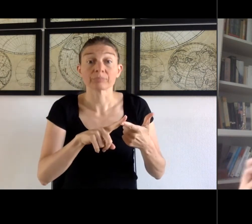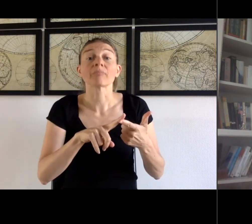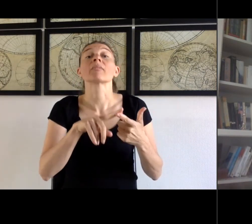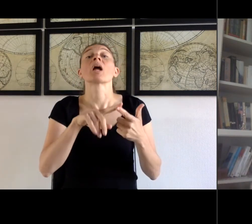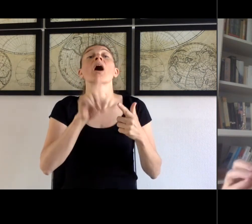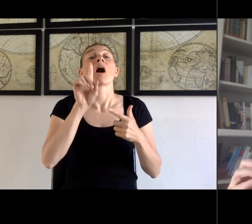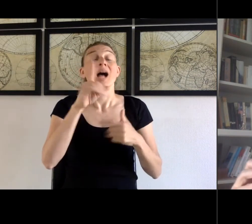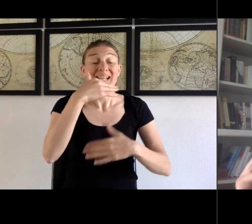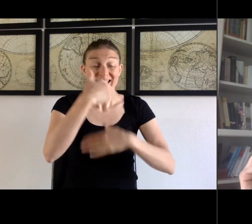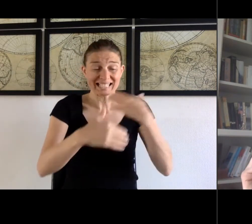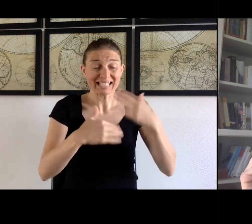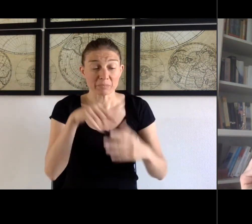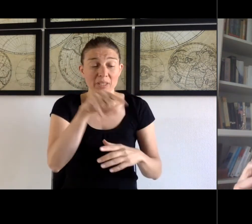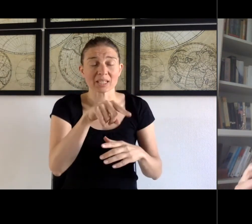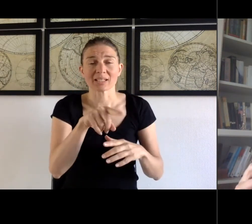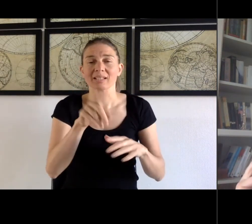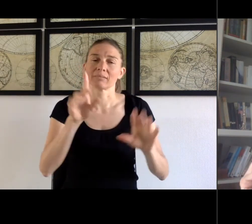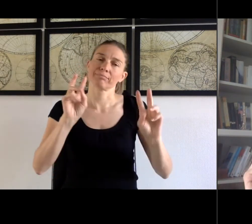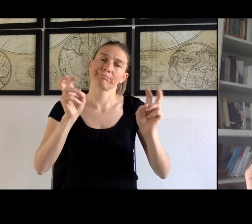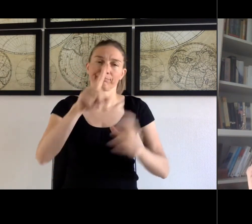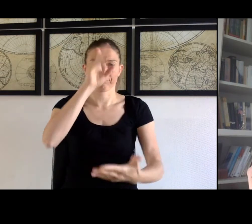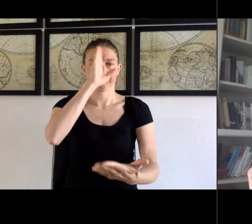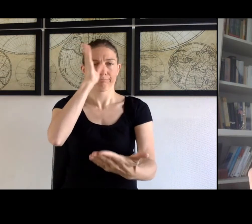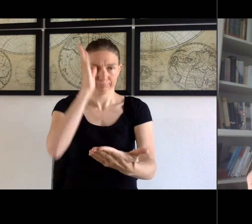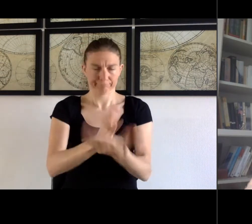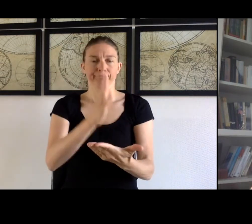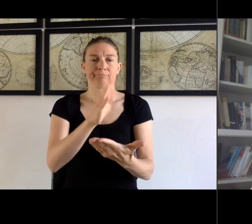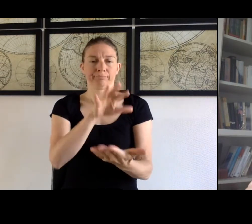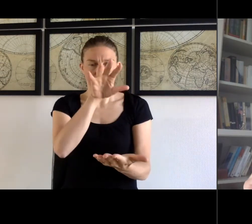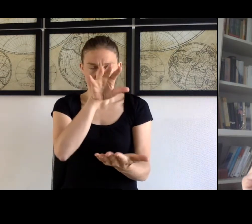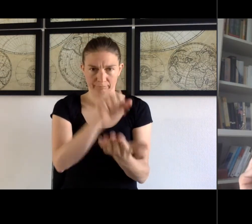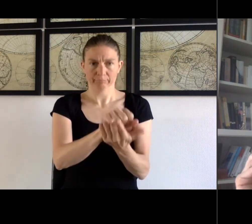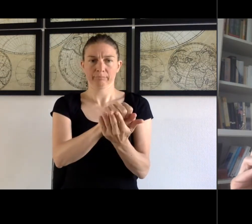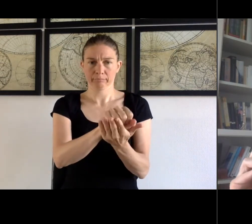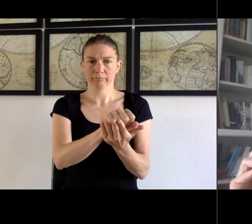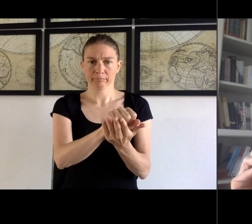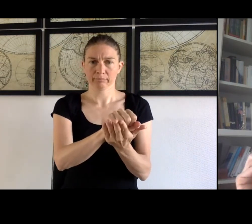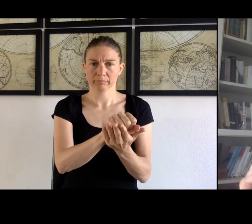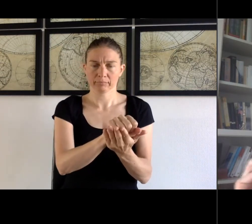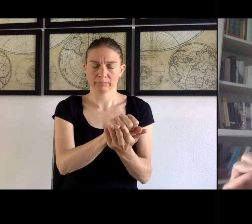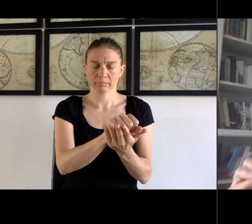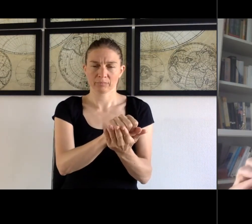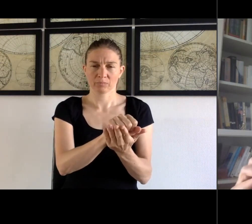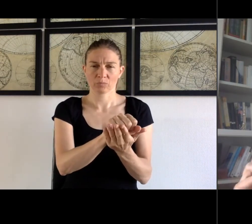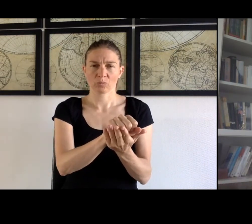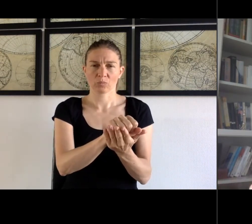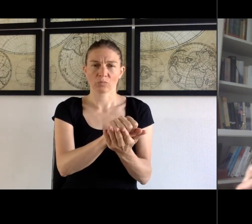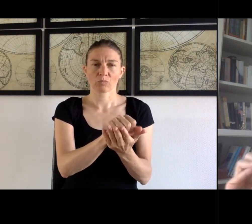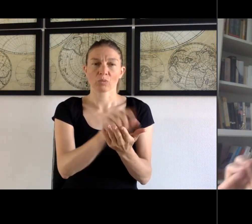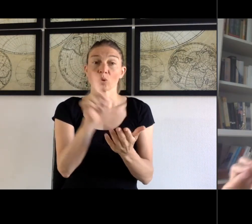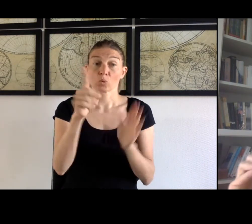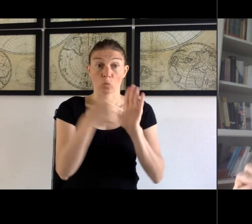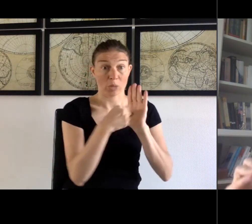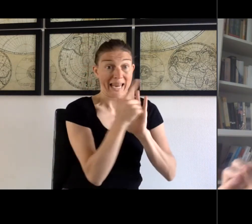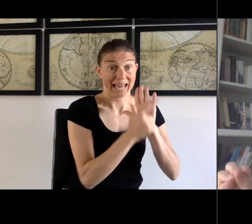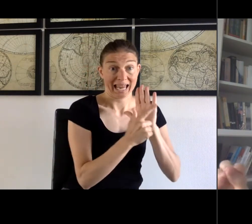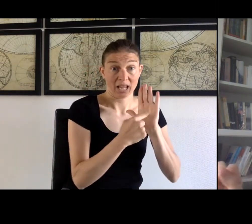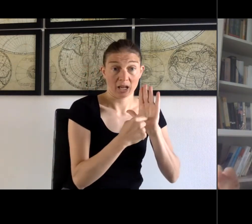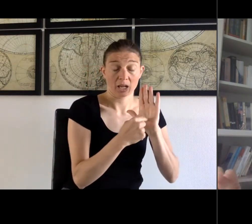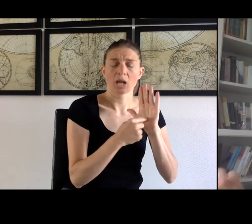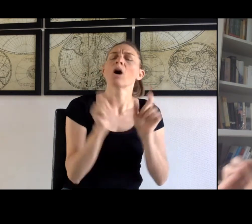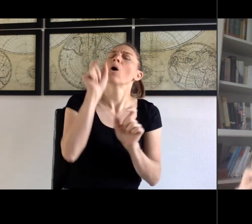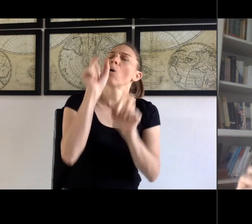step, basically, that establishes who legally, who is considered a